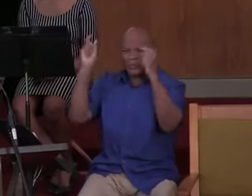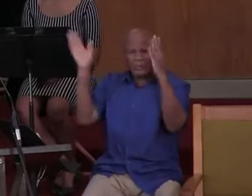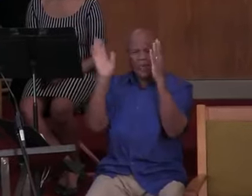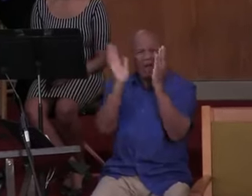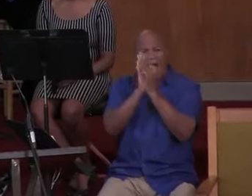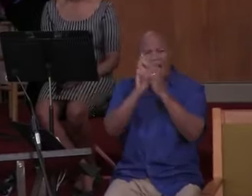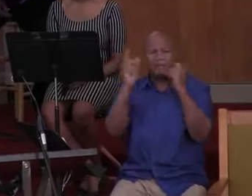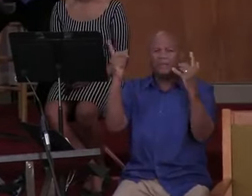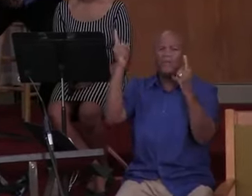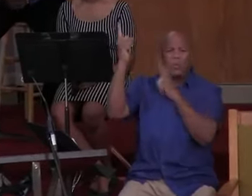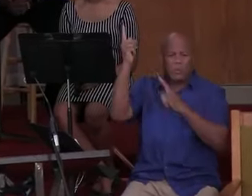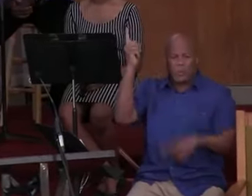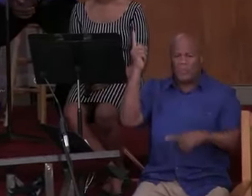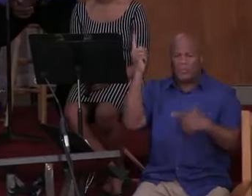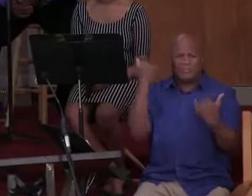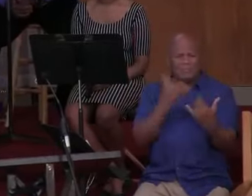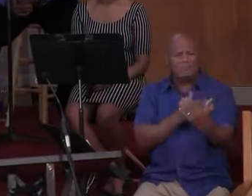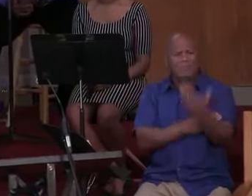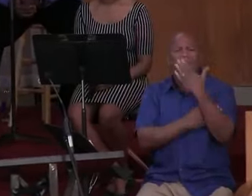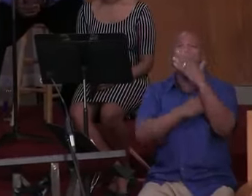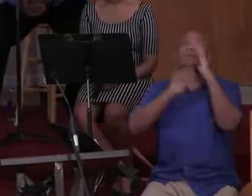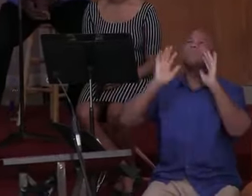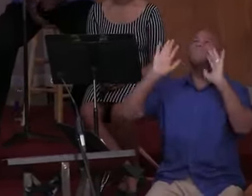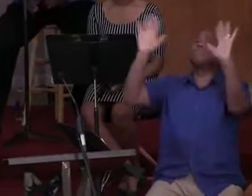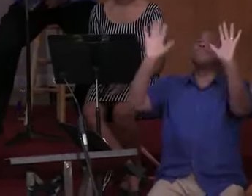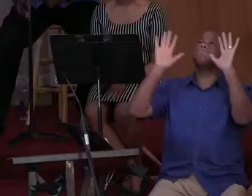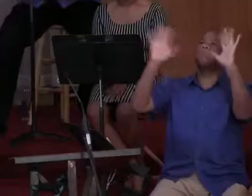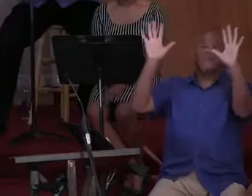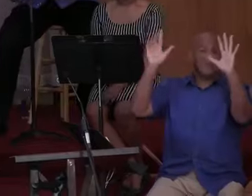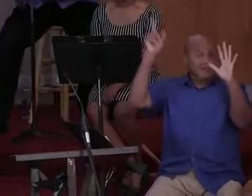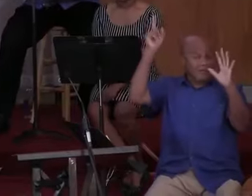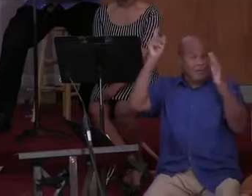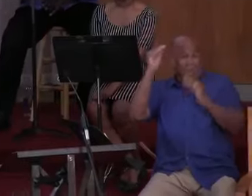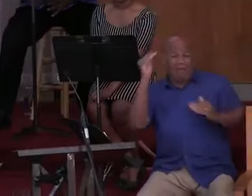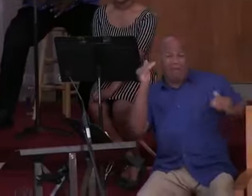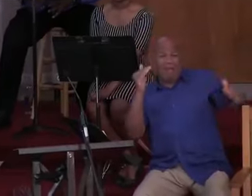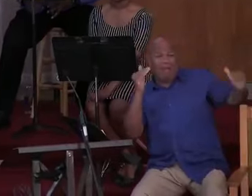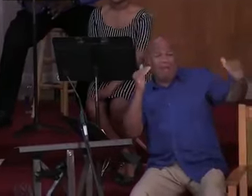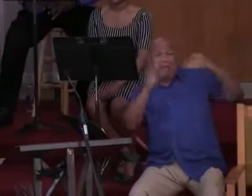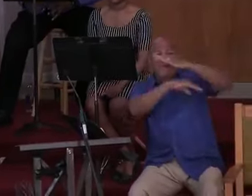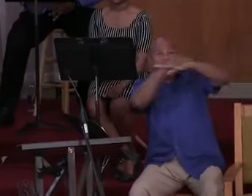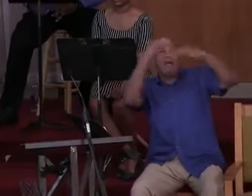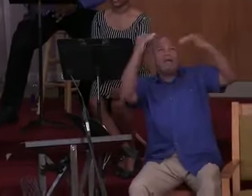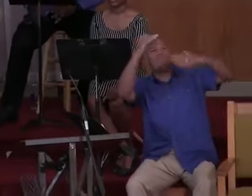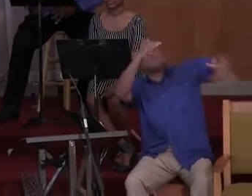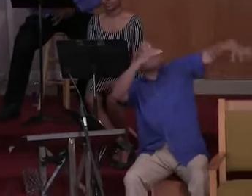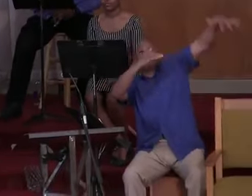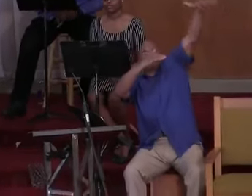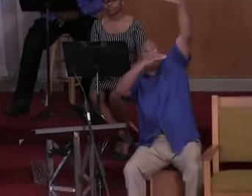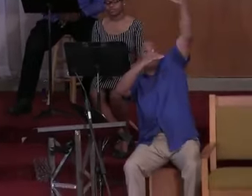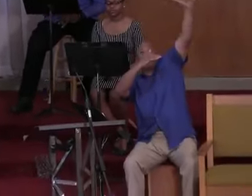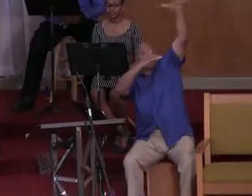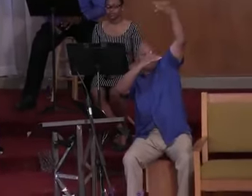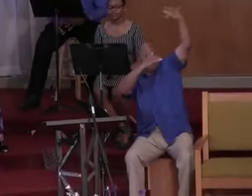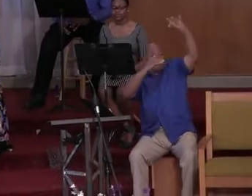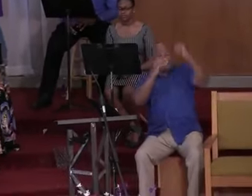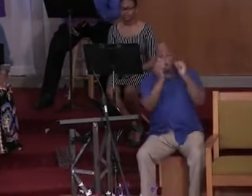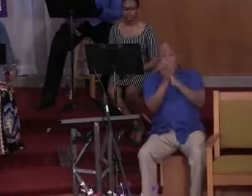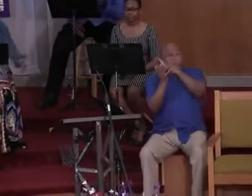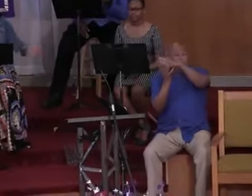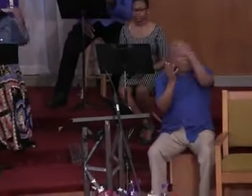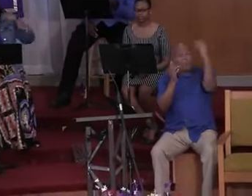we magnify the Lord on this morning. The Lord is high above the heavens, and his mercy above, his glory above the nations.